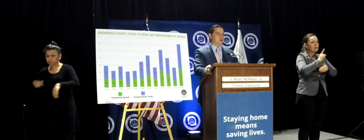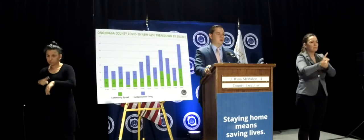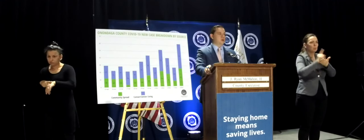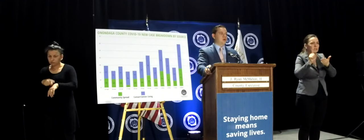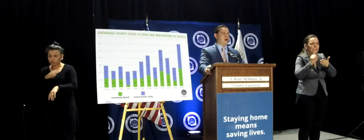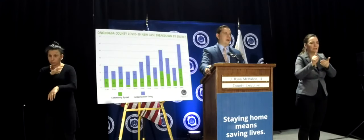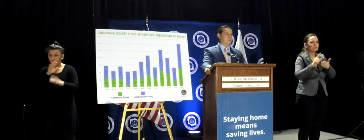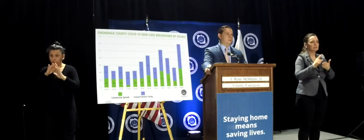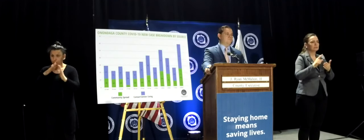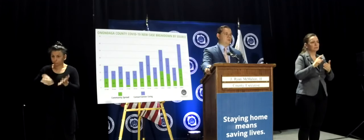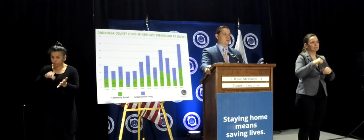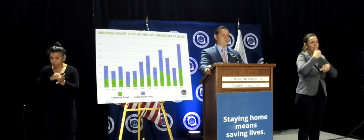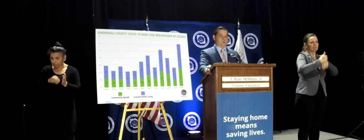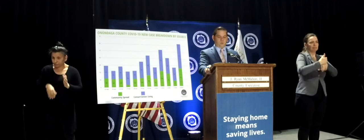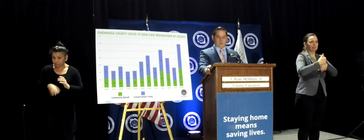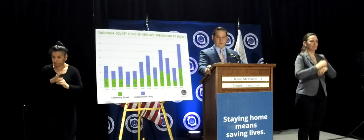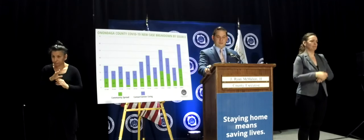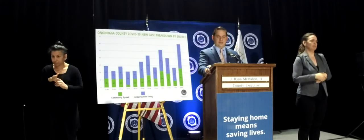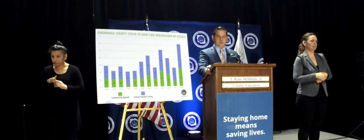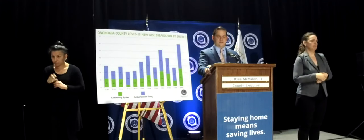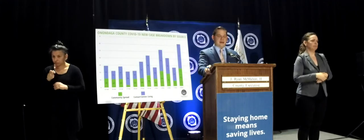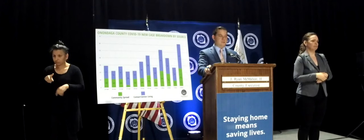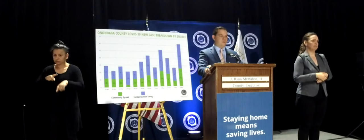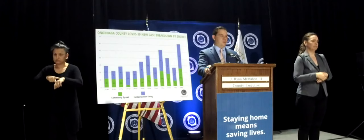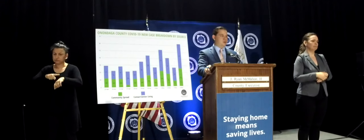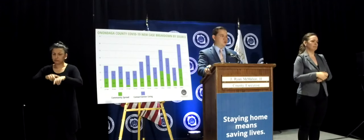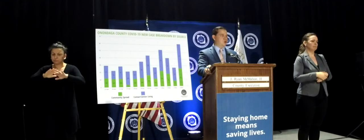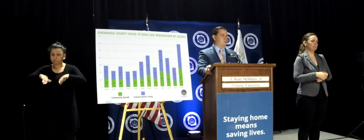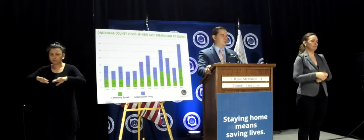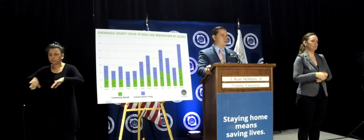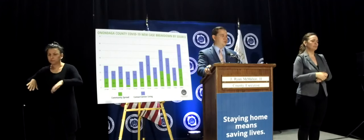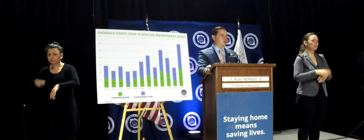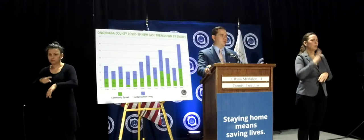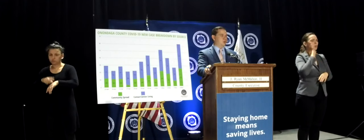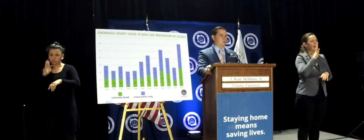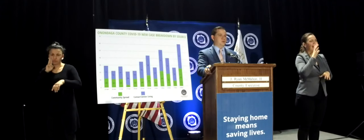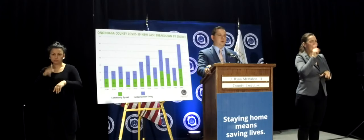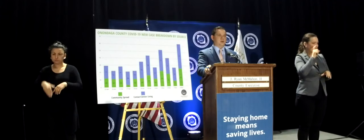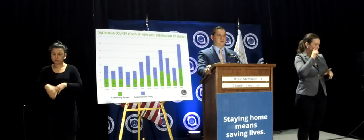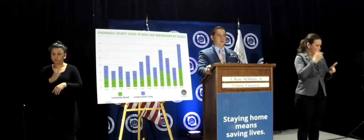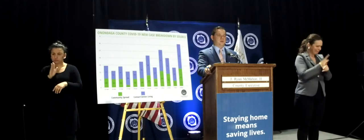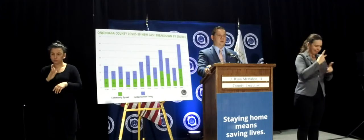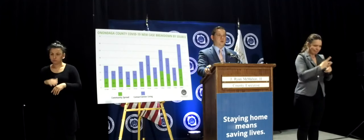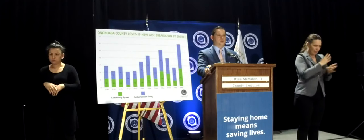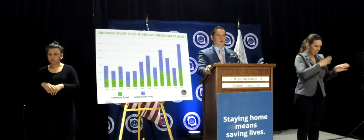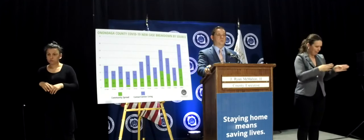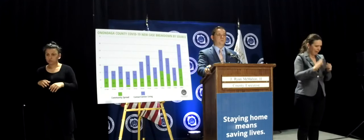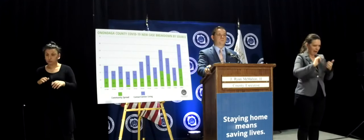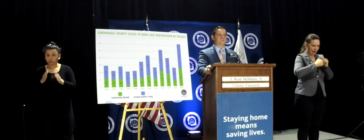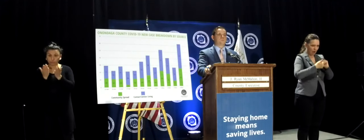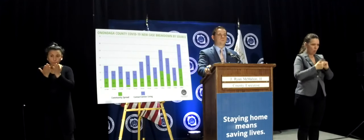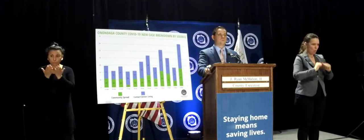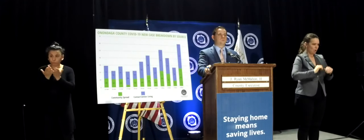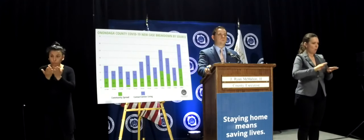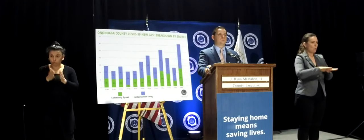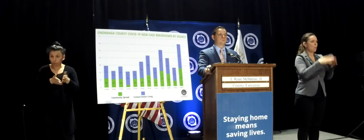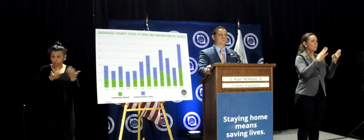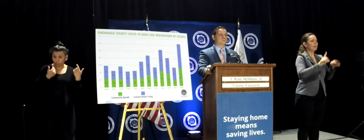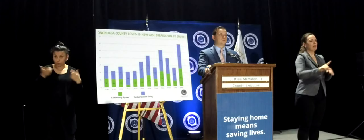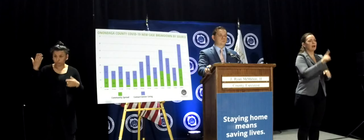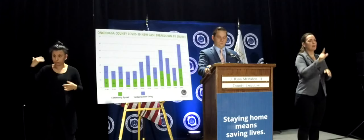hours. So it's going to take a little time before they're just open to the general public the way that they once were.